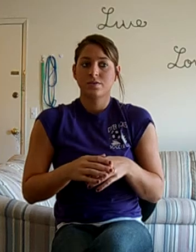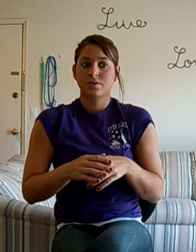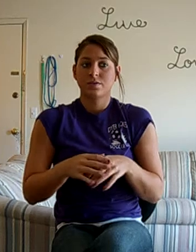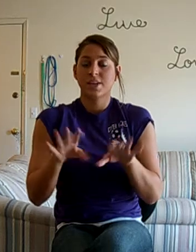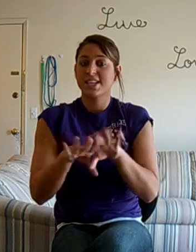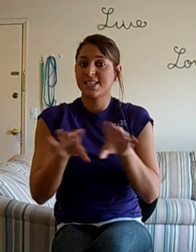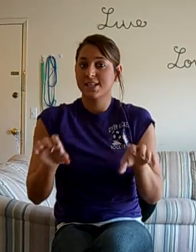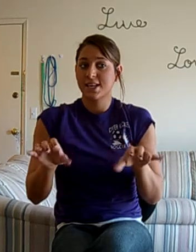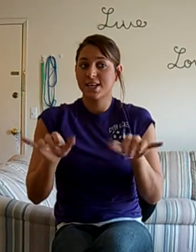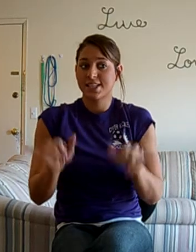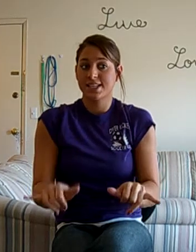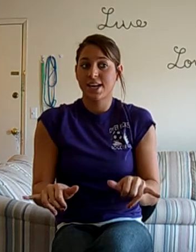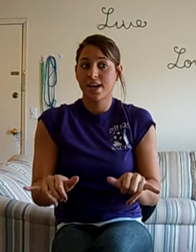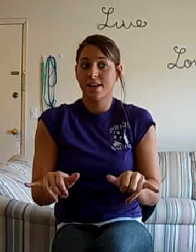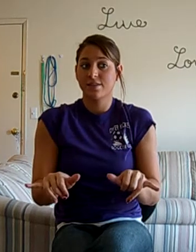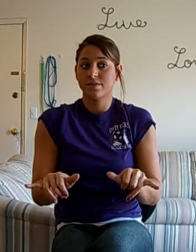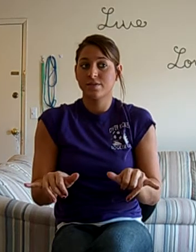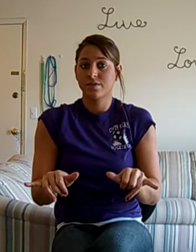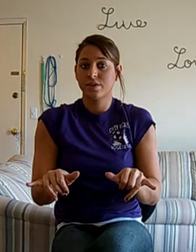Stay. Notice the hand signal. I'm right in his face.